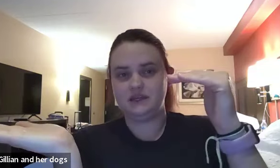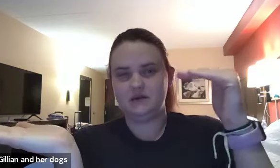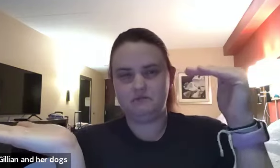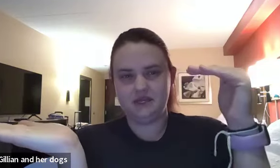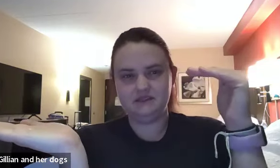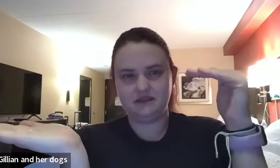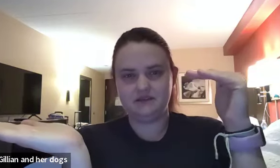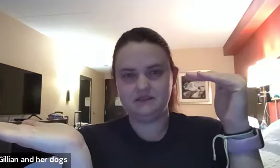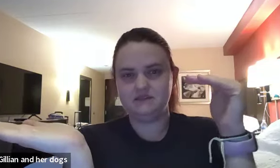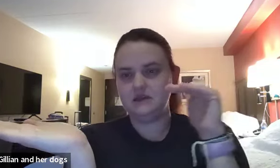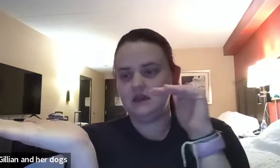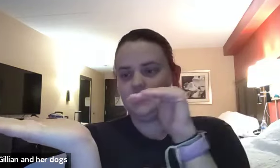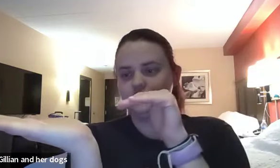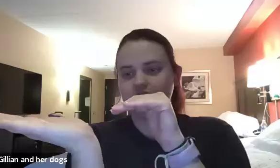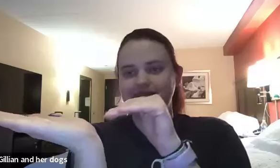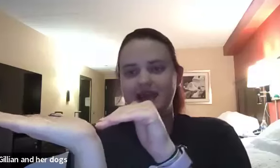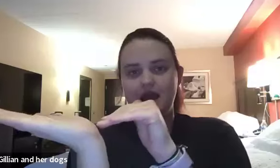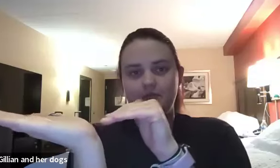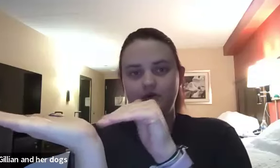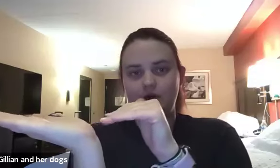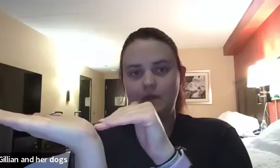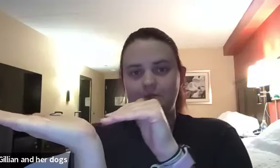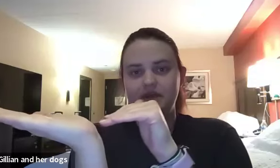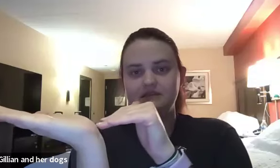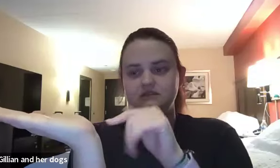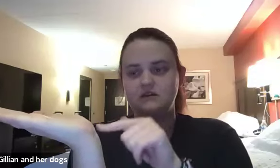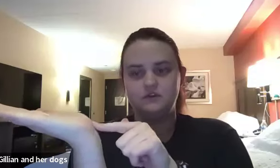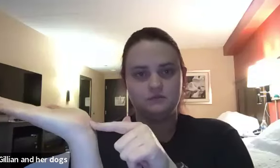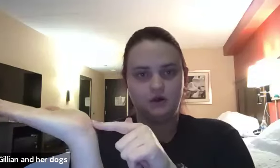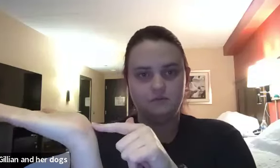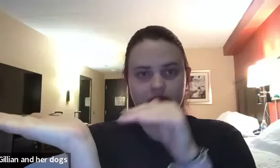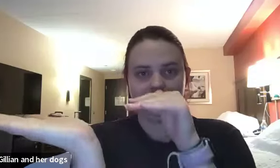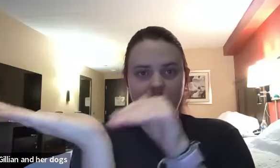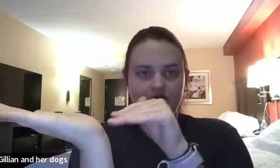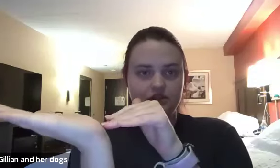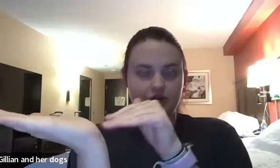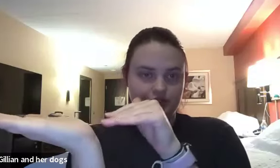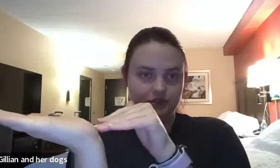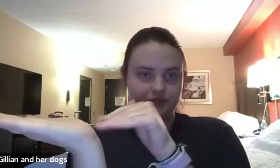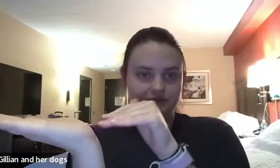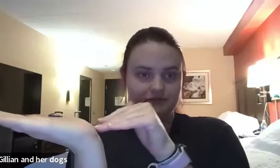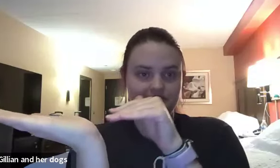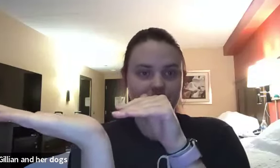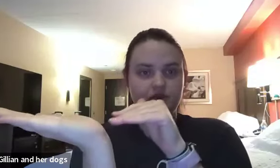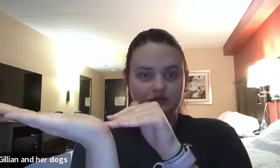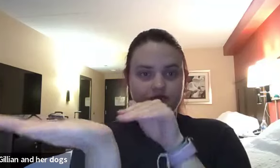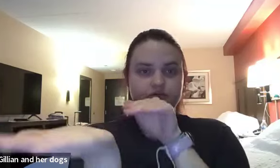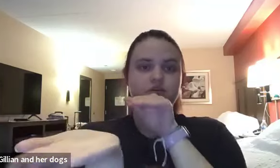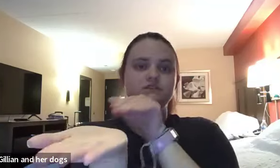kind of bent like this, and you're going to tap on the base of your palm. Doctor, doctor. So it'll